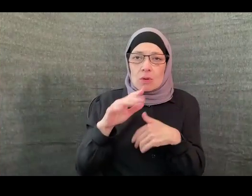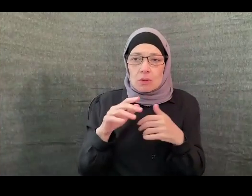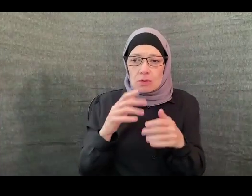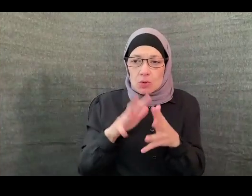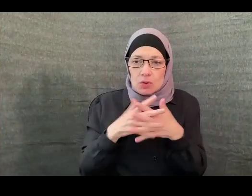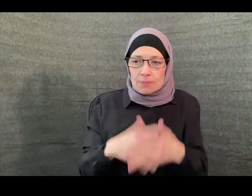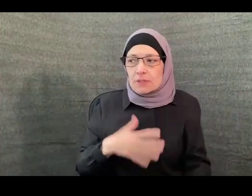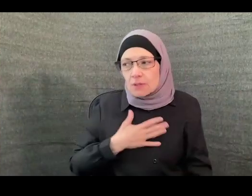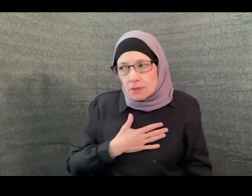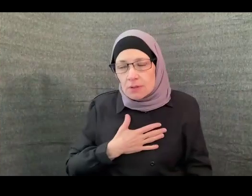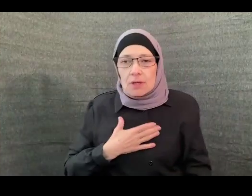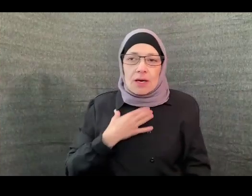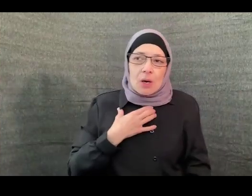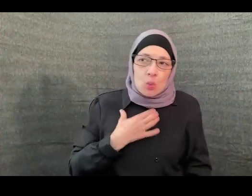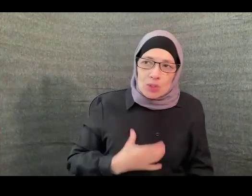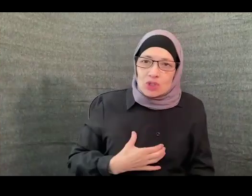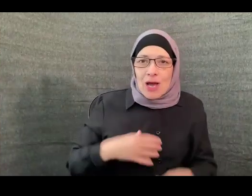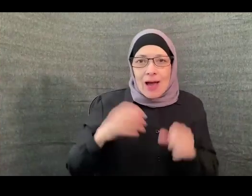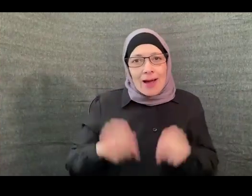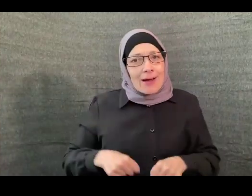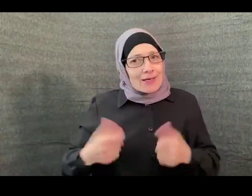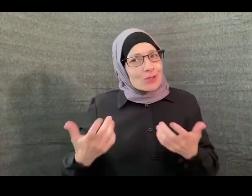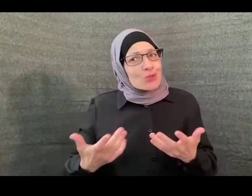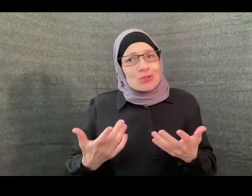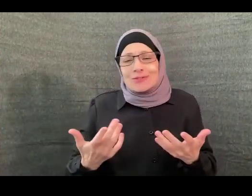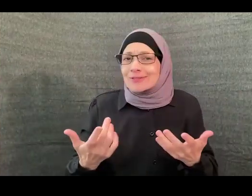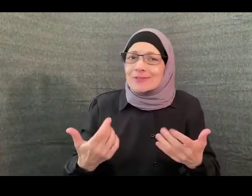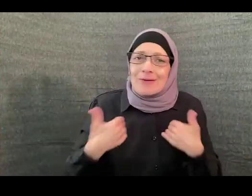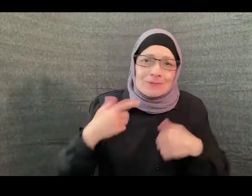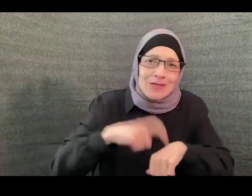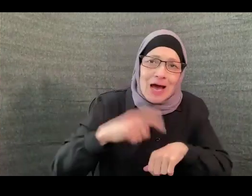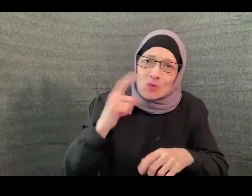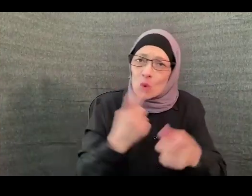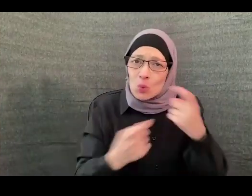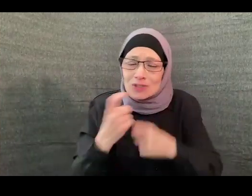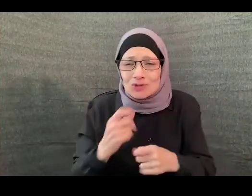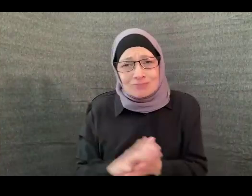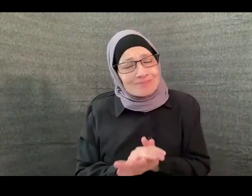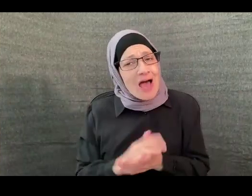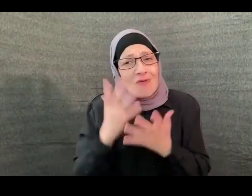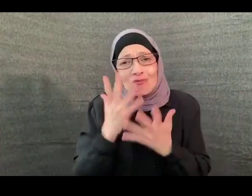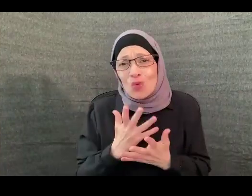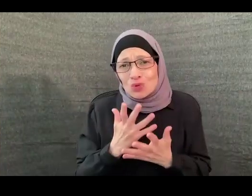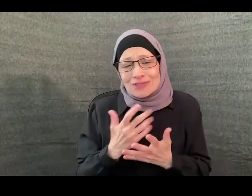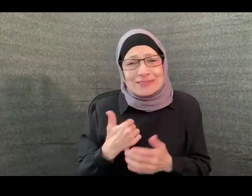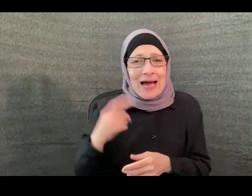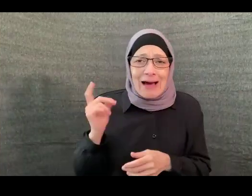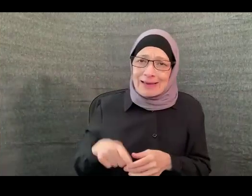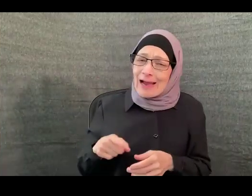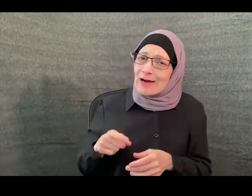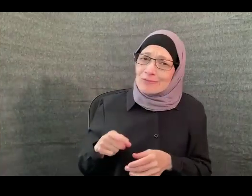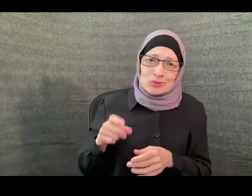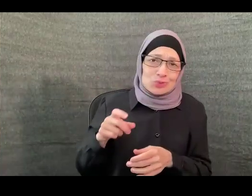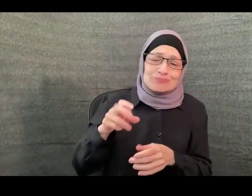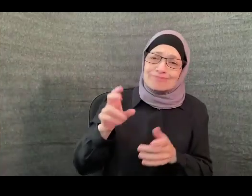I wish I could take some questions right now, but unfortunately, I have to go to